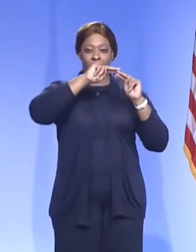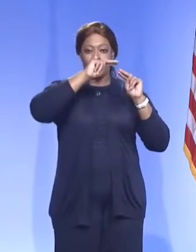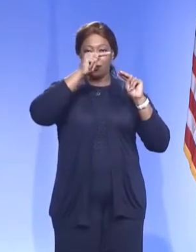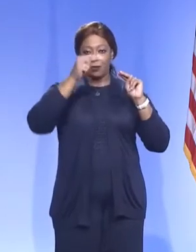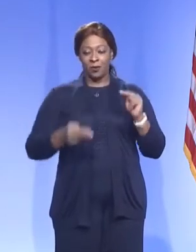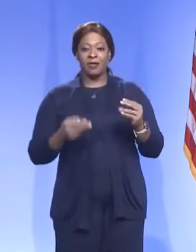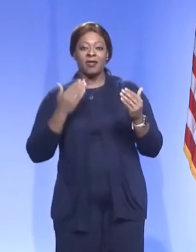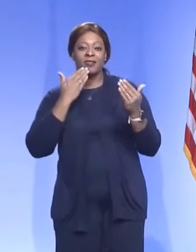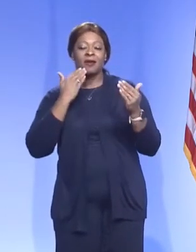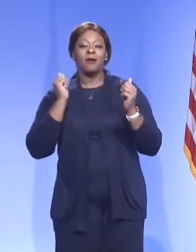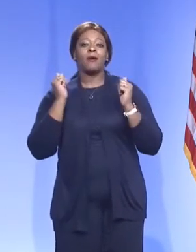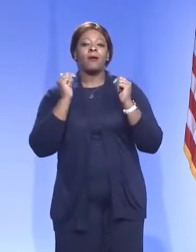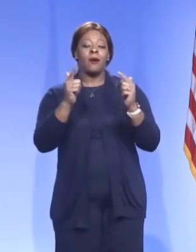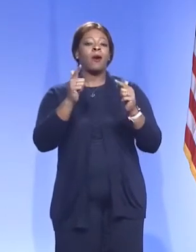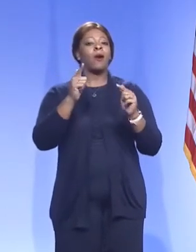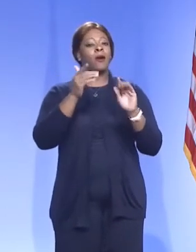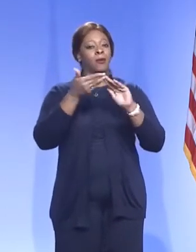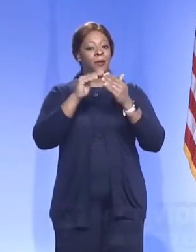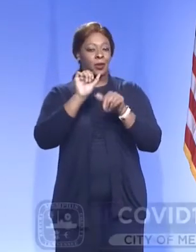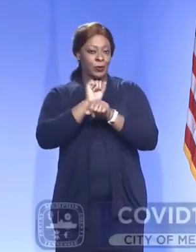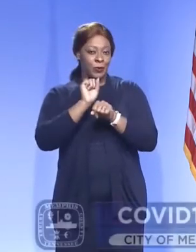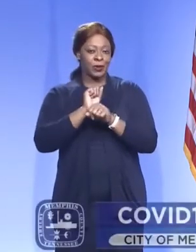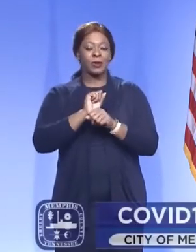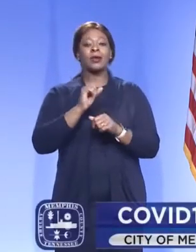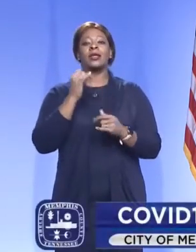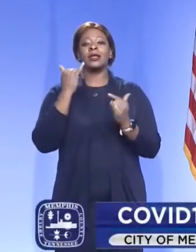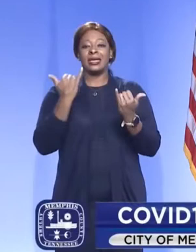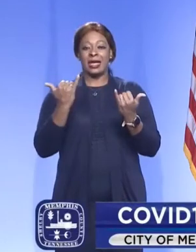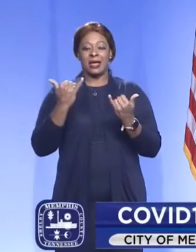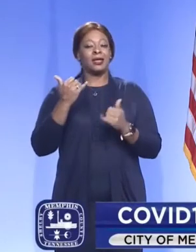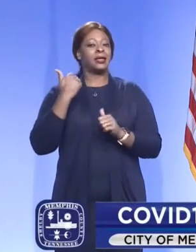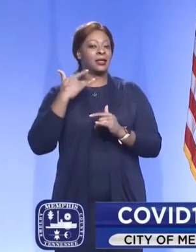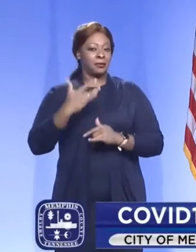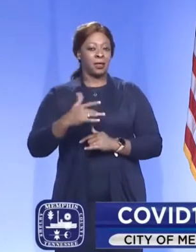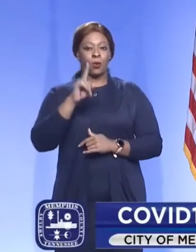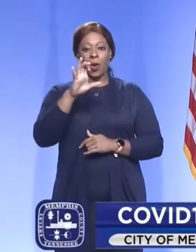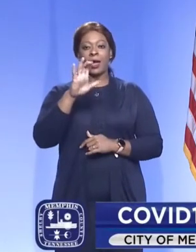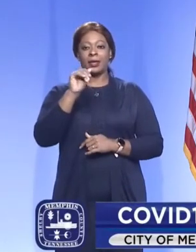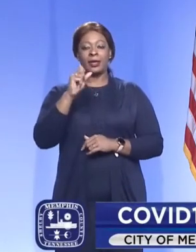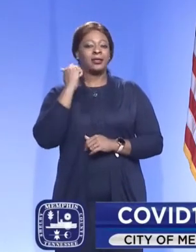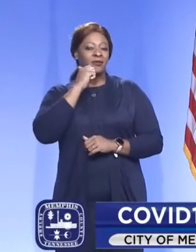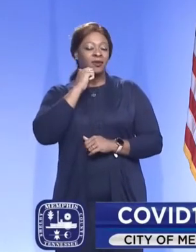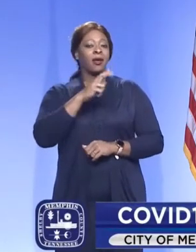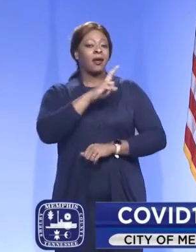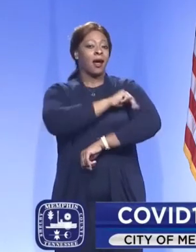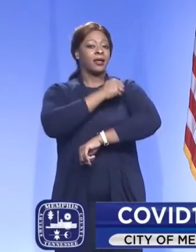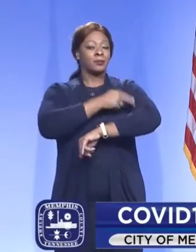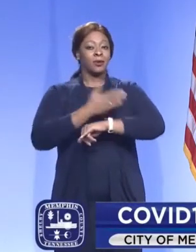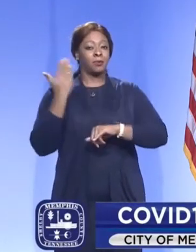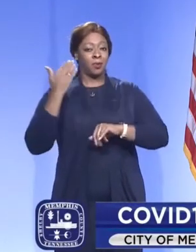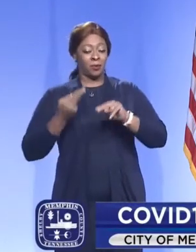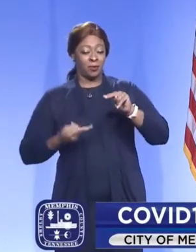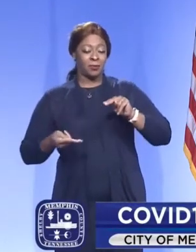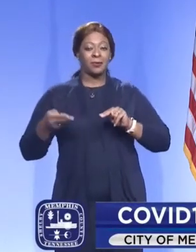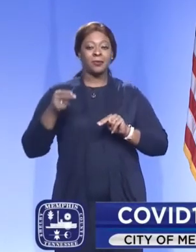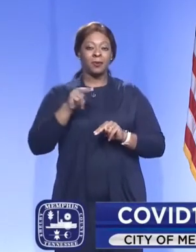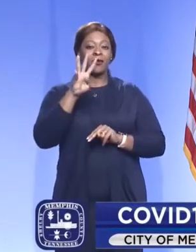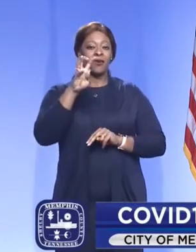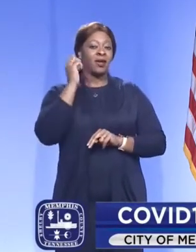the great work of everybody in our community, to nearly 100 cases per day. And we've also seen hospitalizations go as high as nearly 400 per